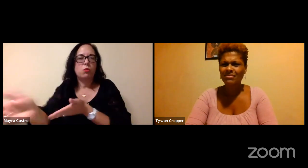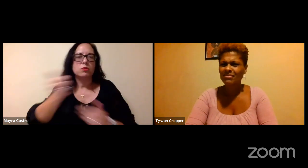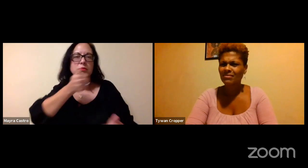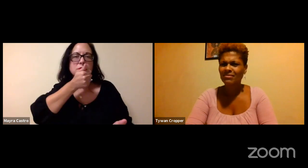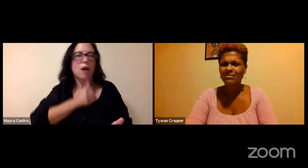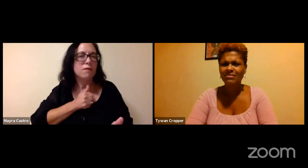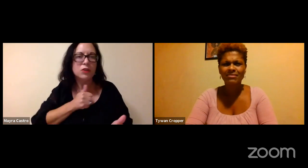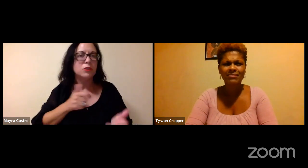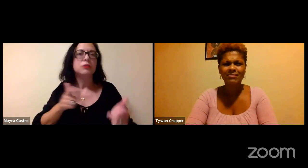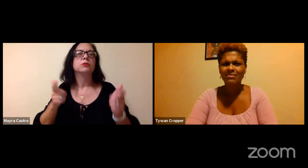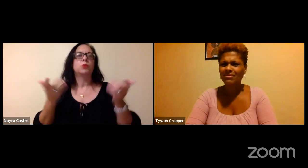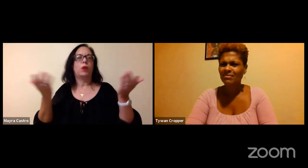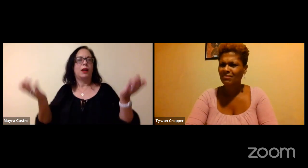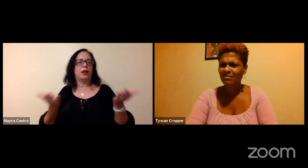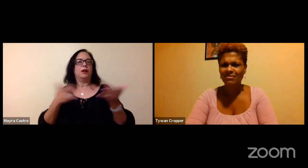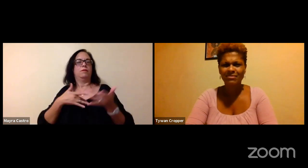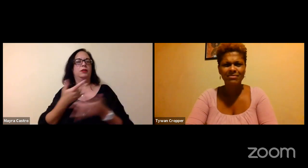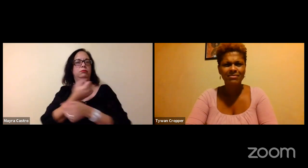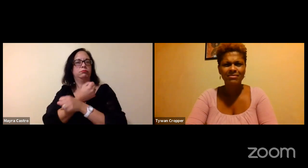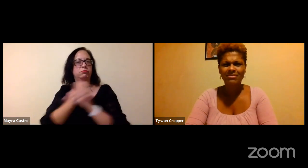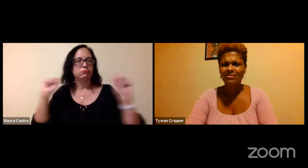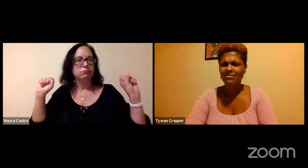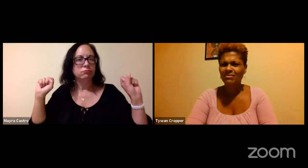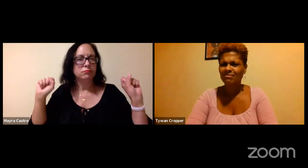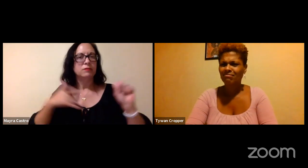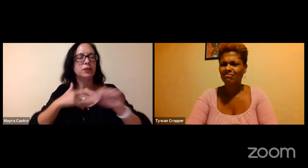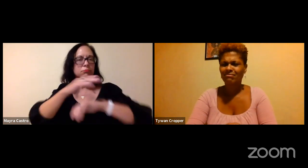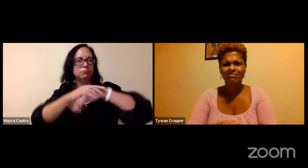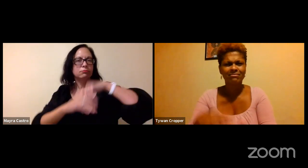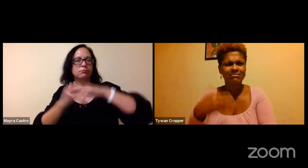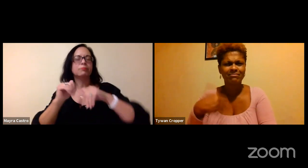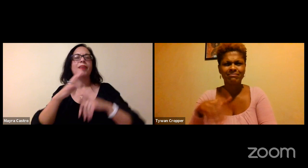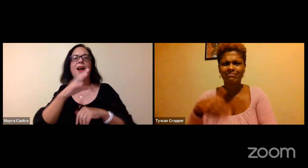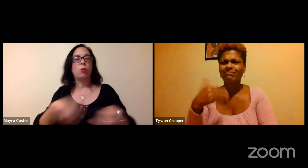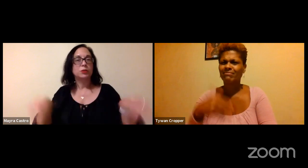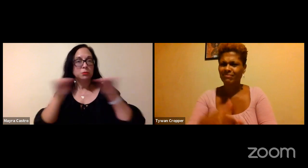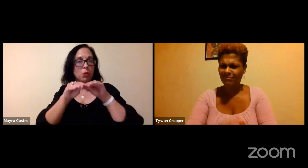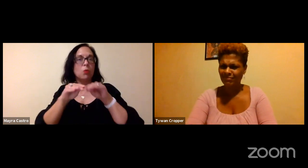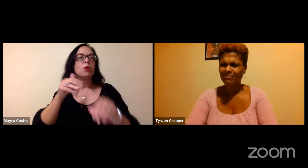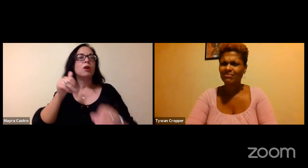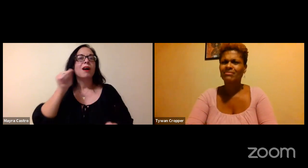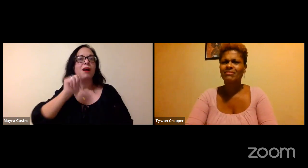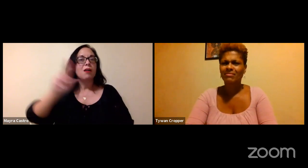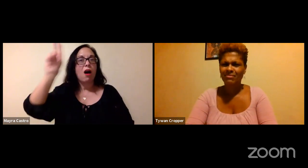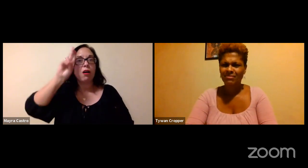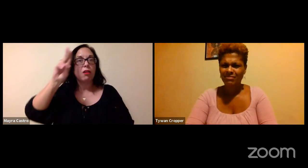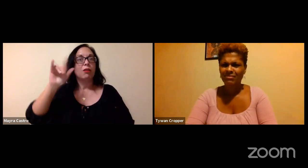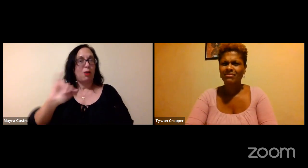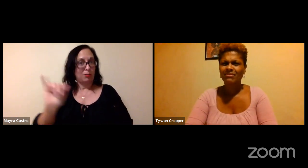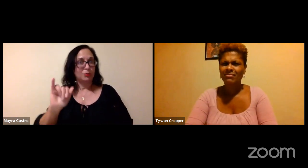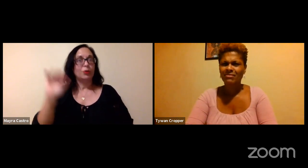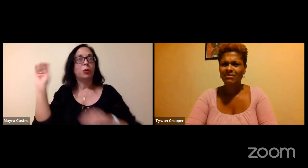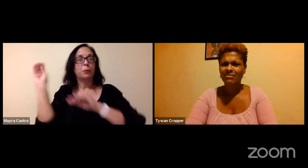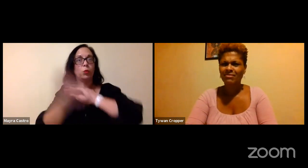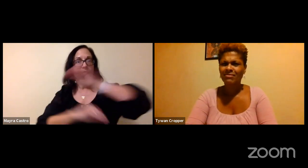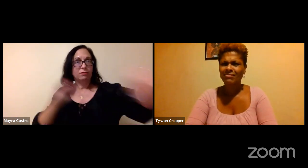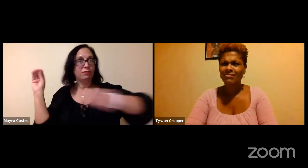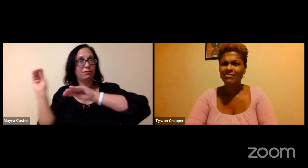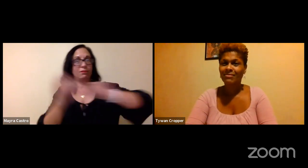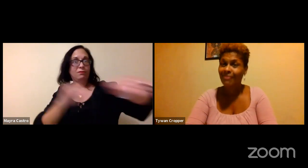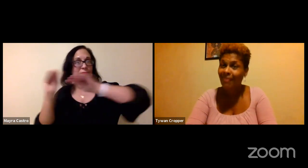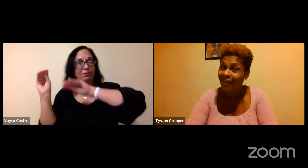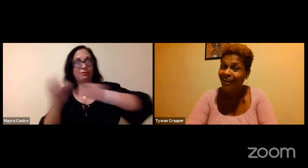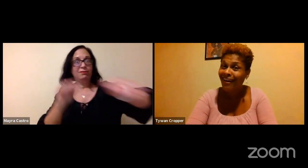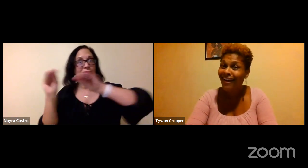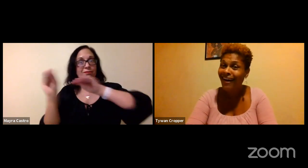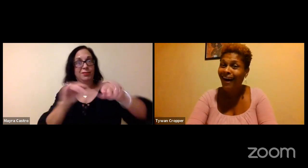around 1959. They didn't want them to have to suffer. They wanted them to be able to experience freedom, a good